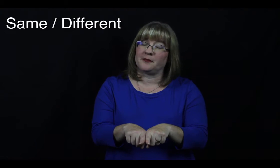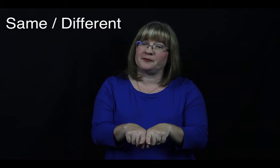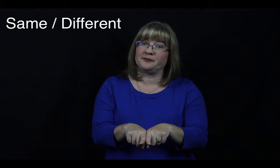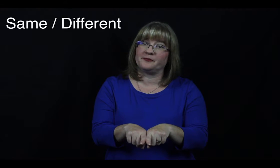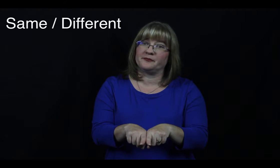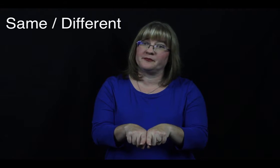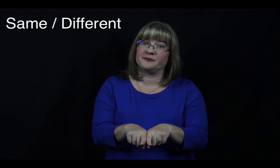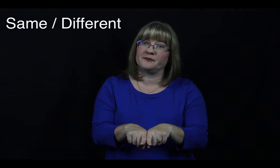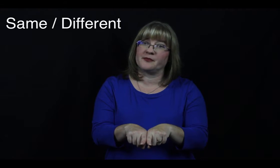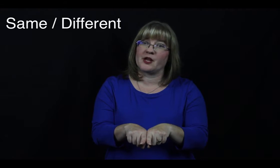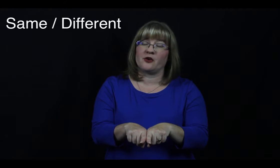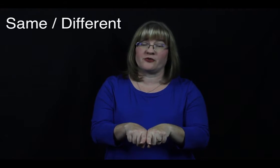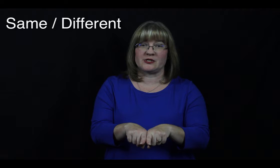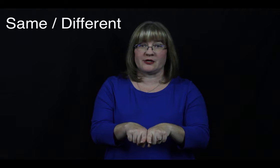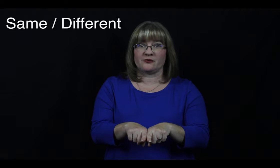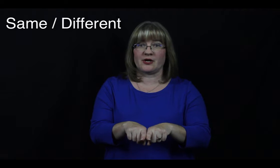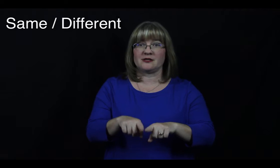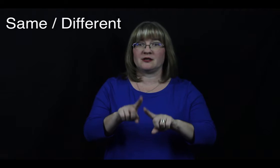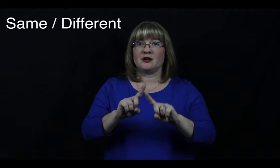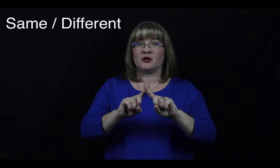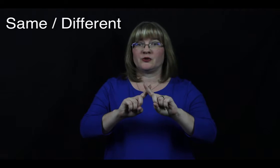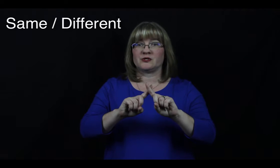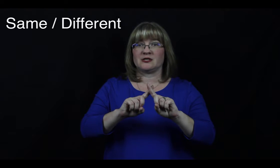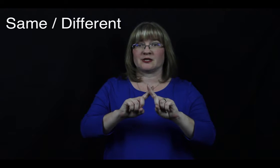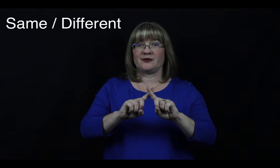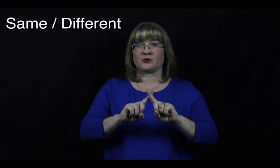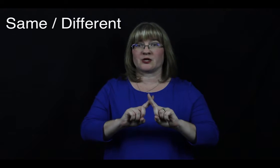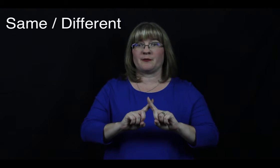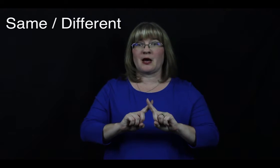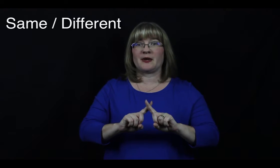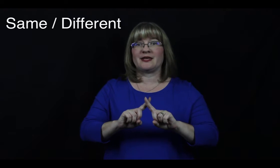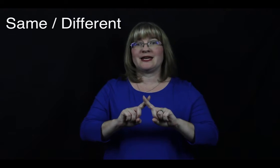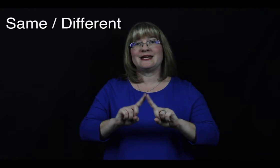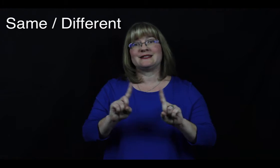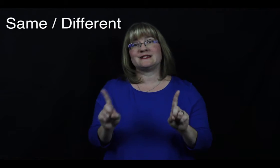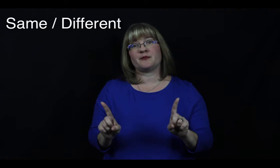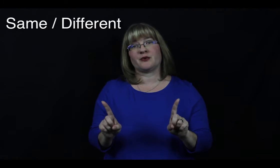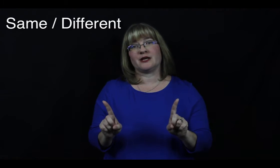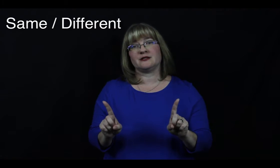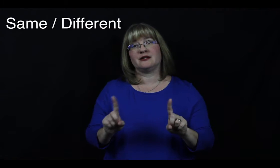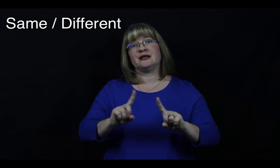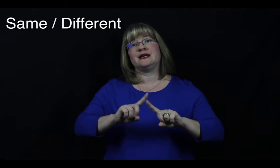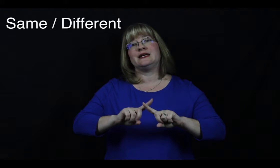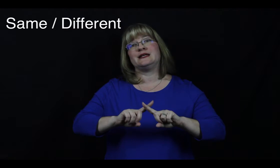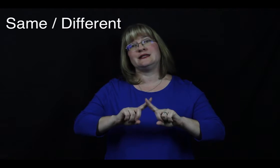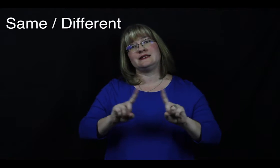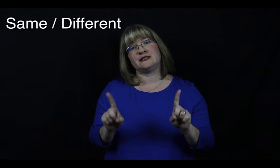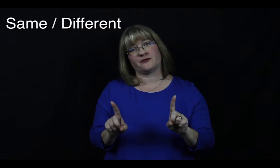Same. For different, those index fingers come up and they separate.